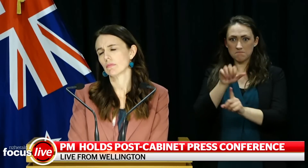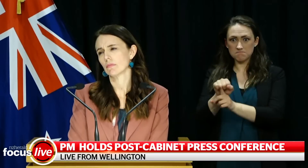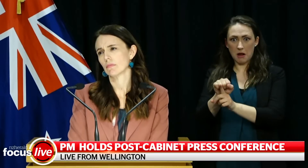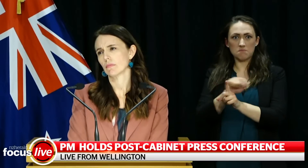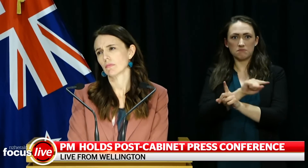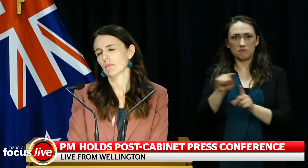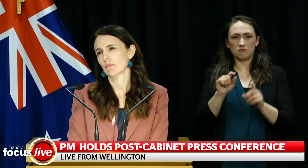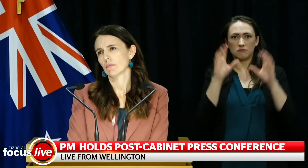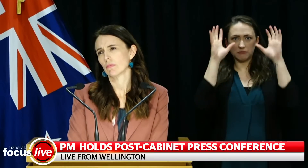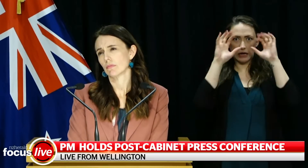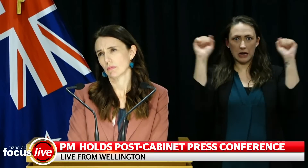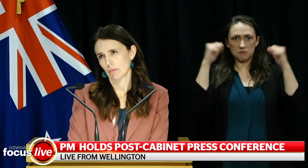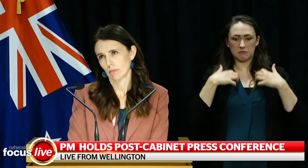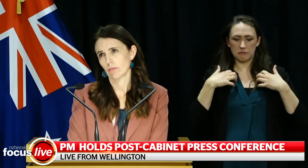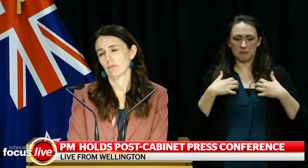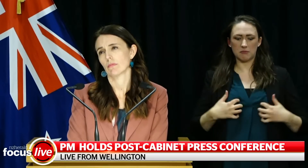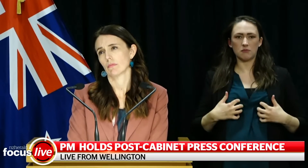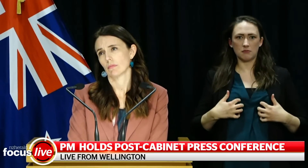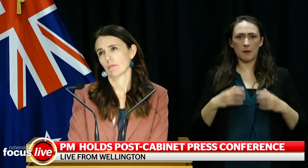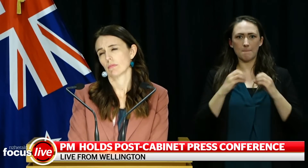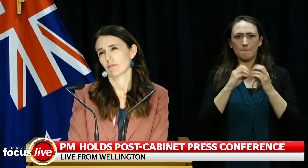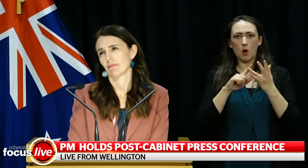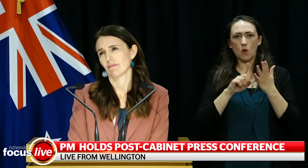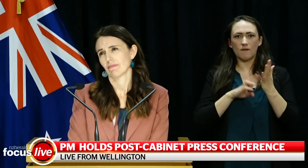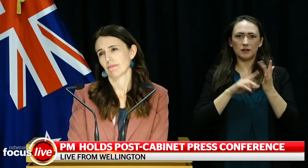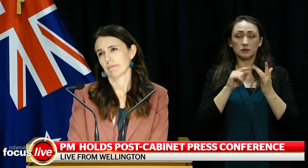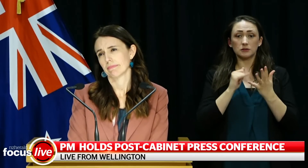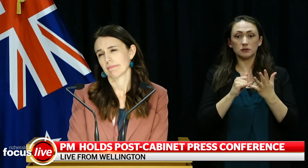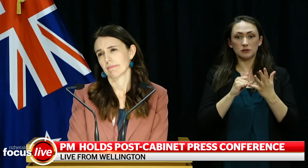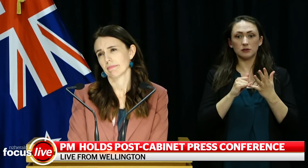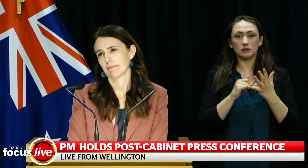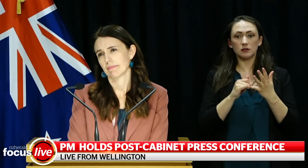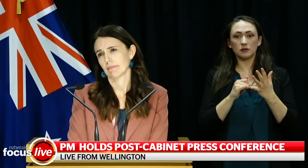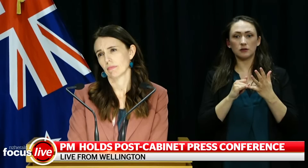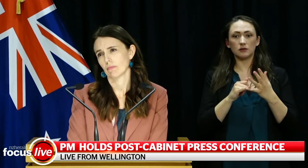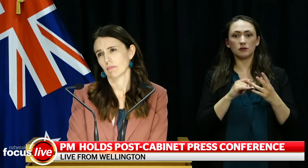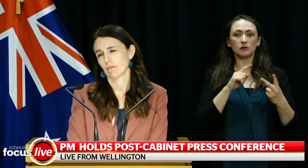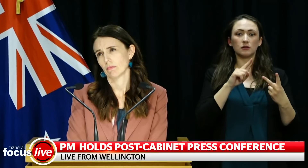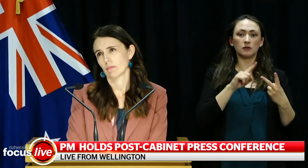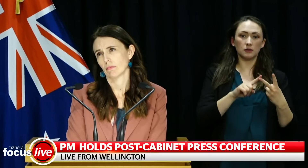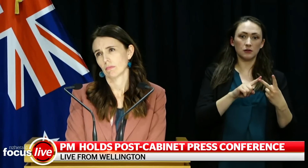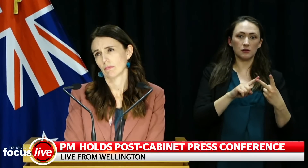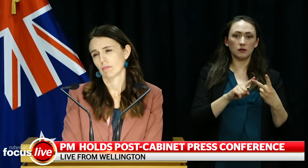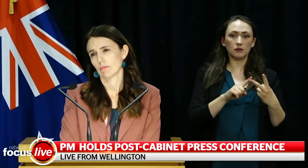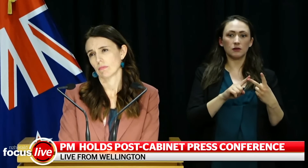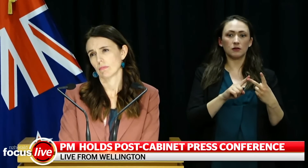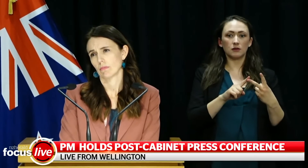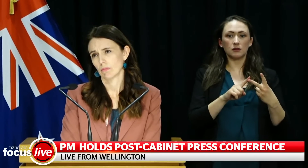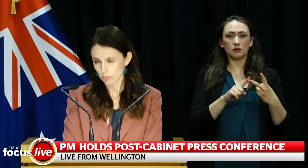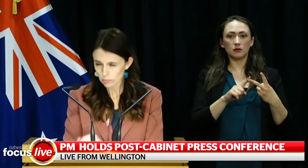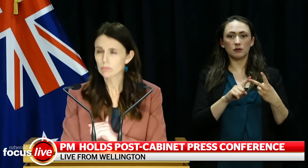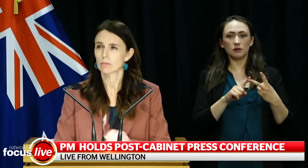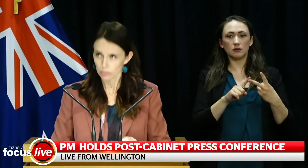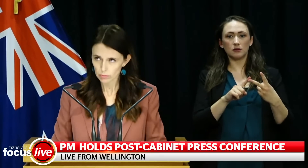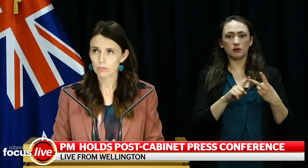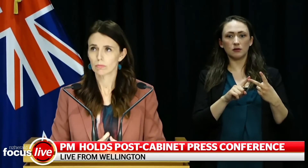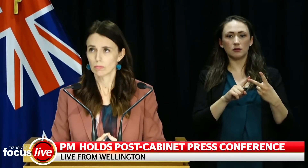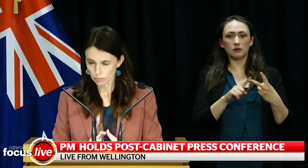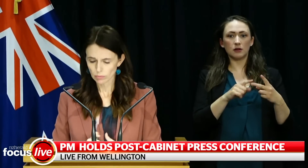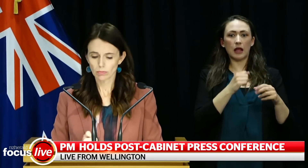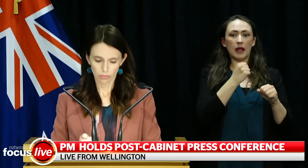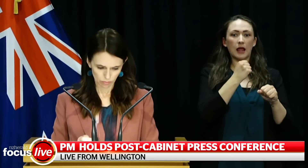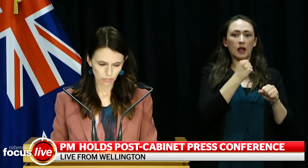obviously it's still before the courts, but more generally, is there anything more agencies like MSD, police, anyone else, WorkSafe needs to